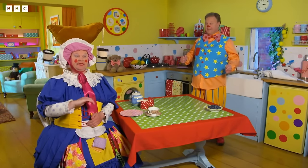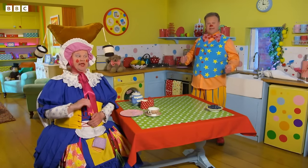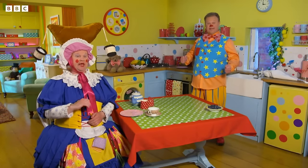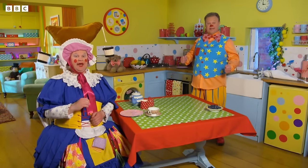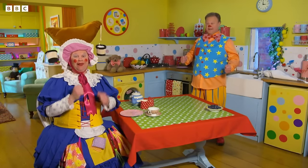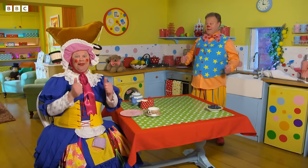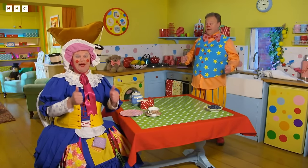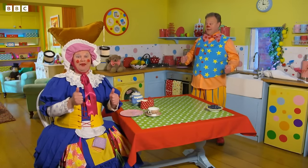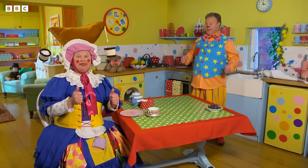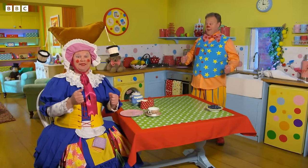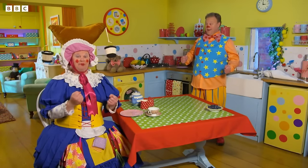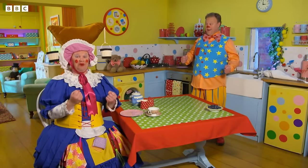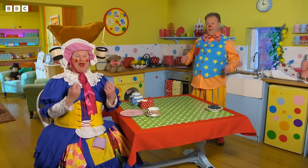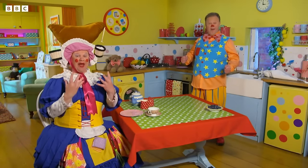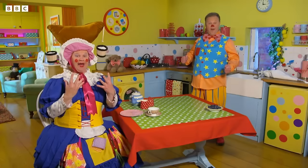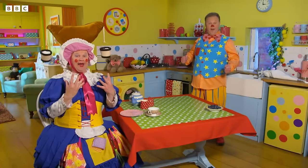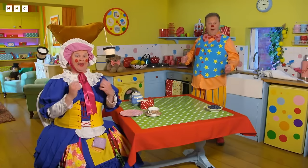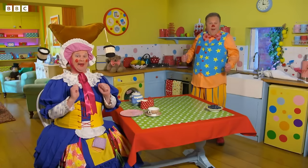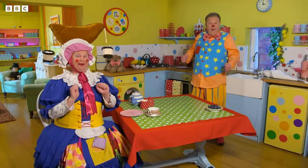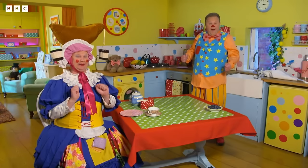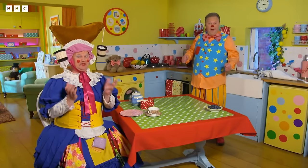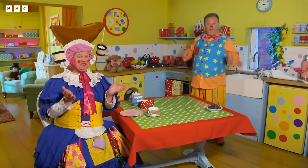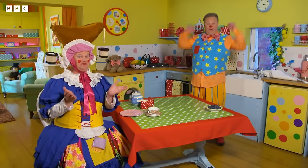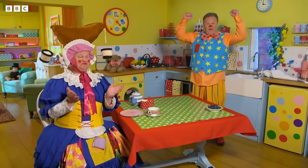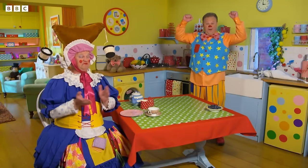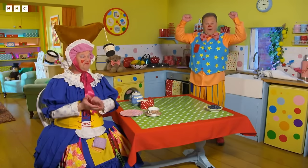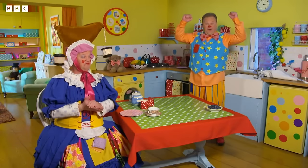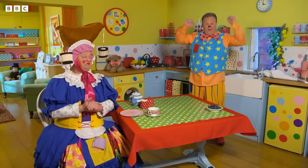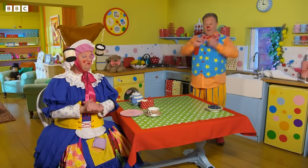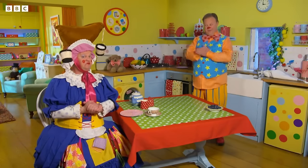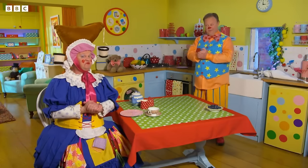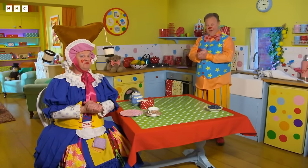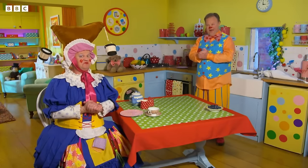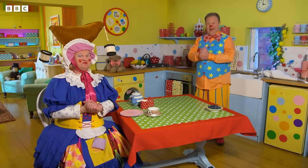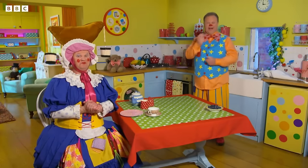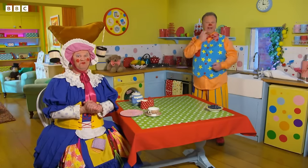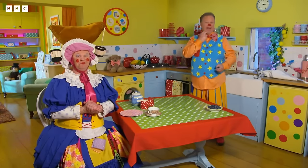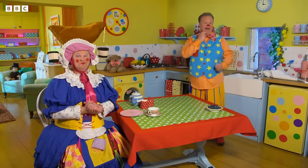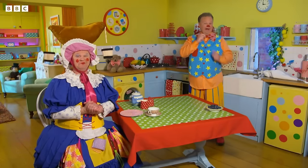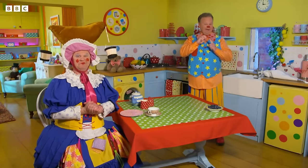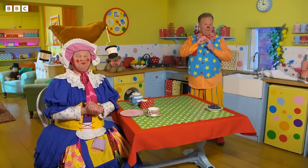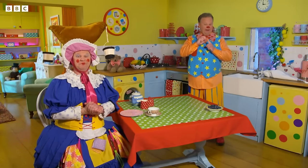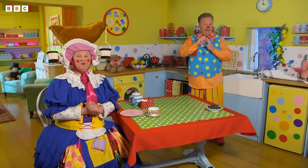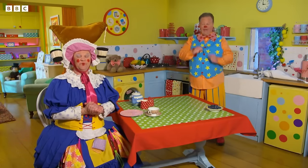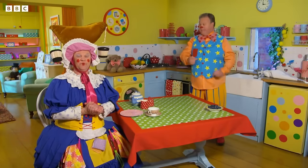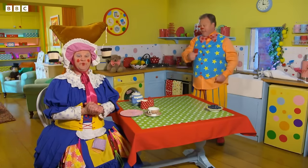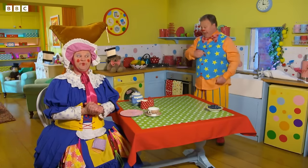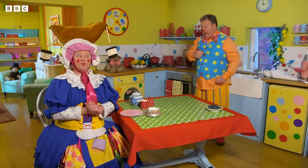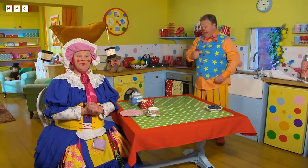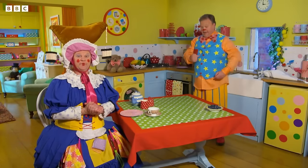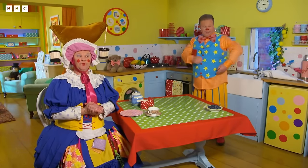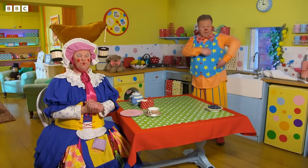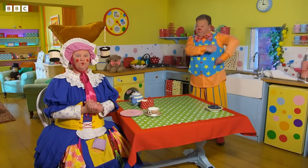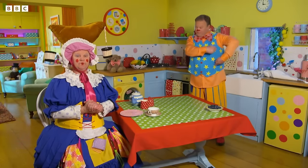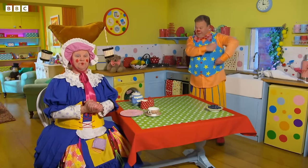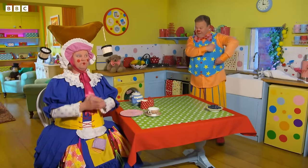expecting a lovely surprise. Woohoo! Well, Aunt Polly, I have made